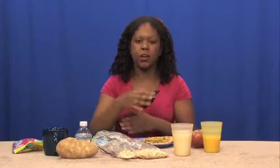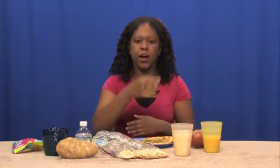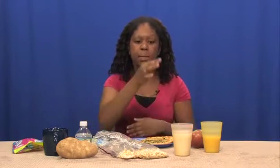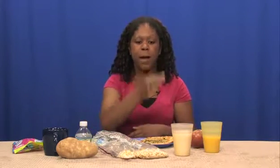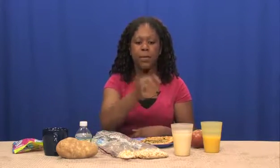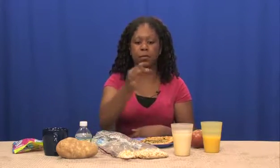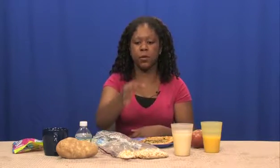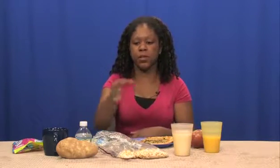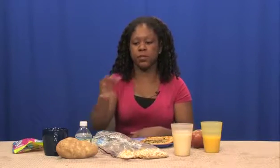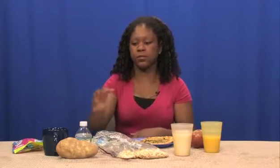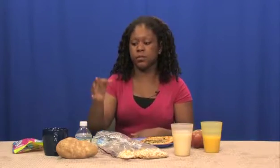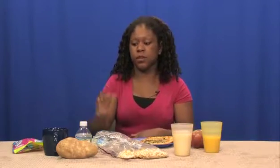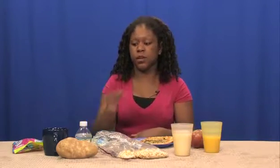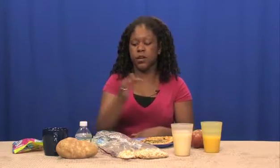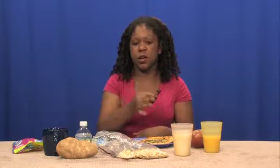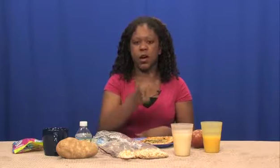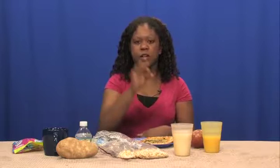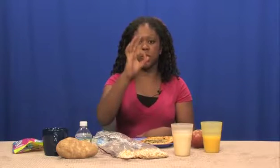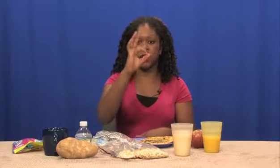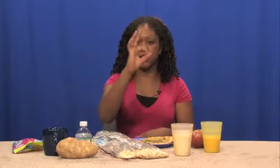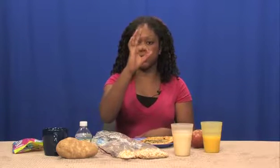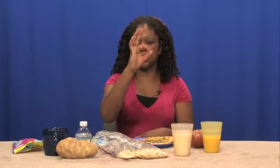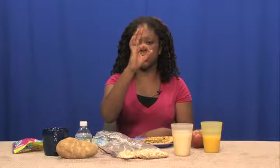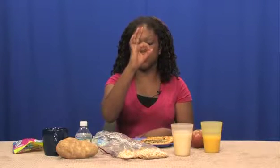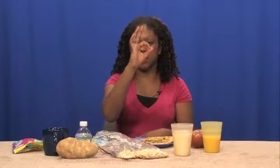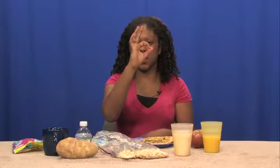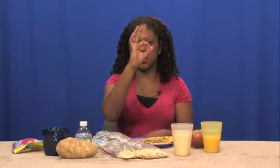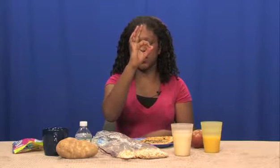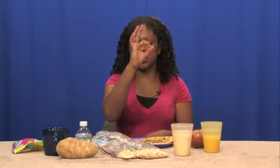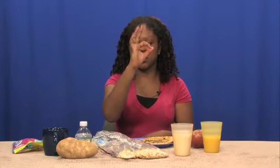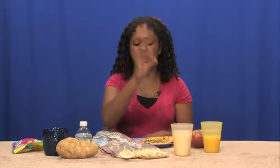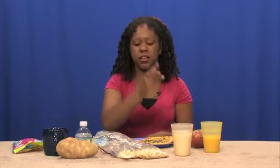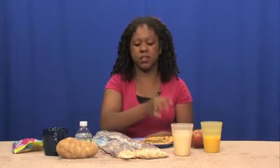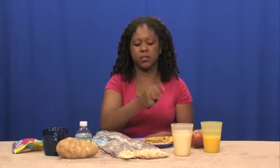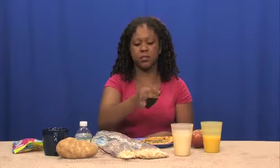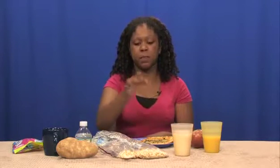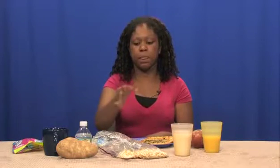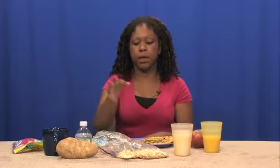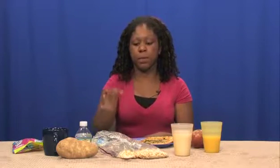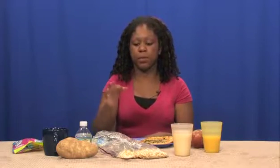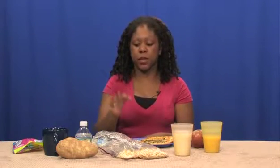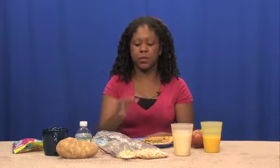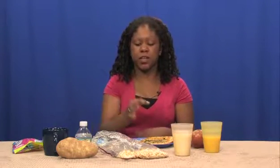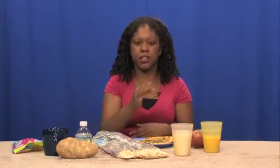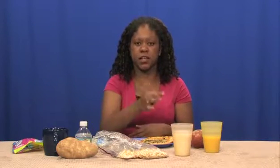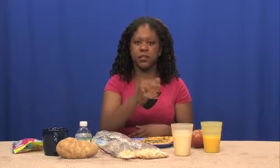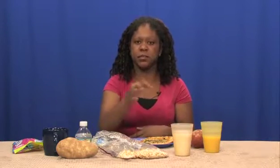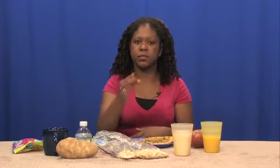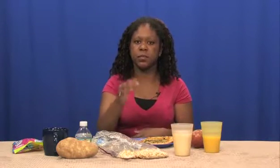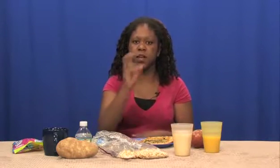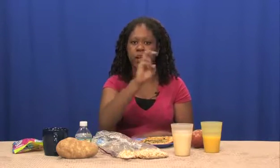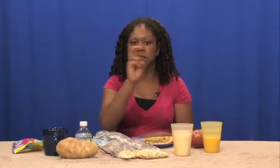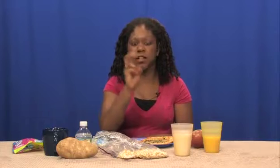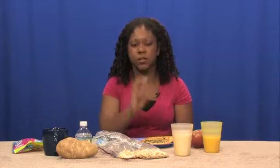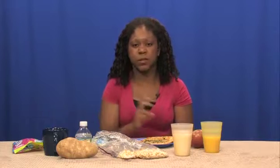Also, I have pepperoni. All you're doing is making a circle like this and placing it. That's your